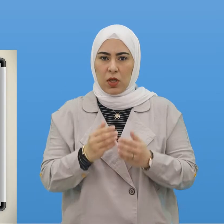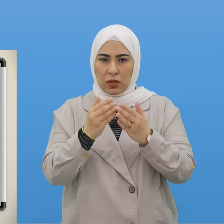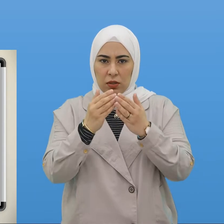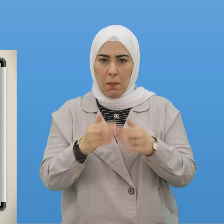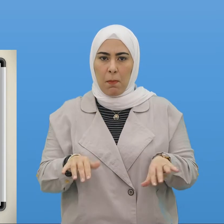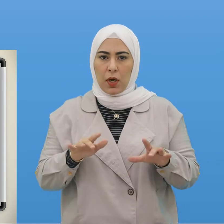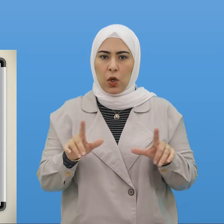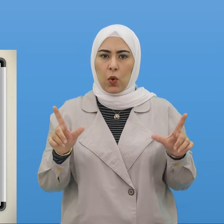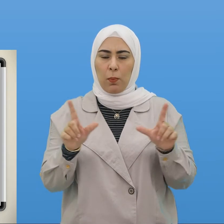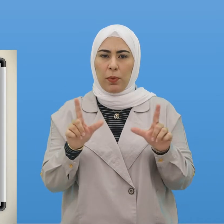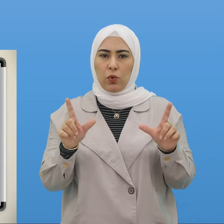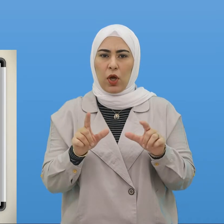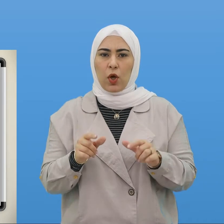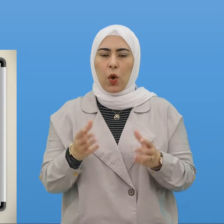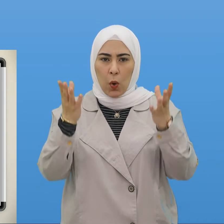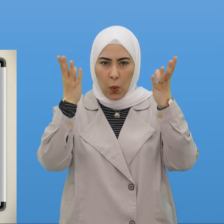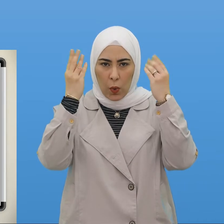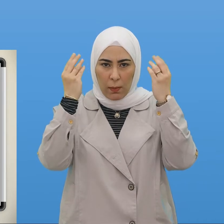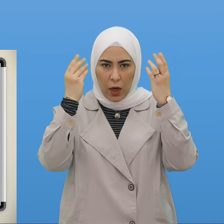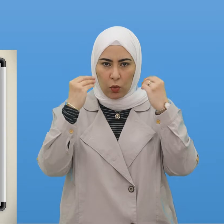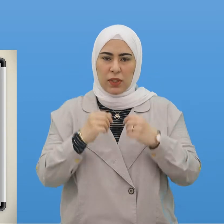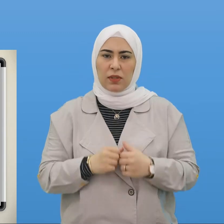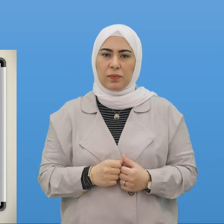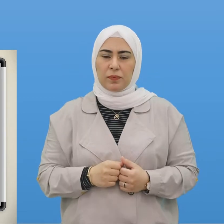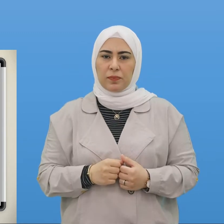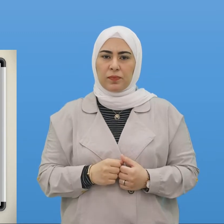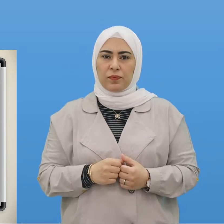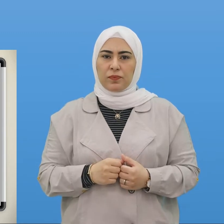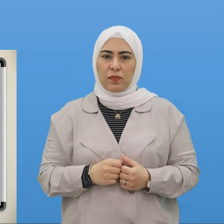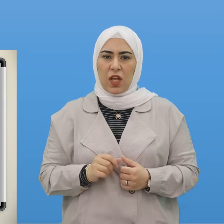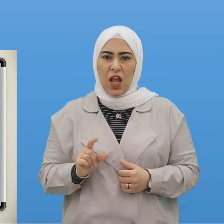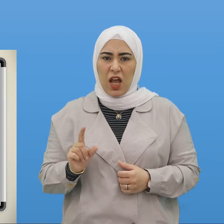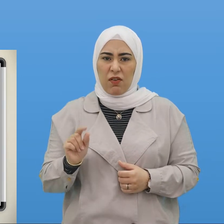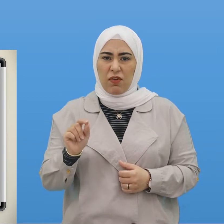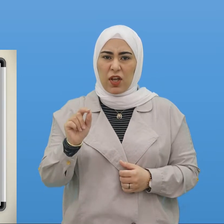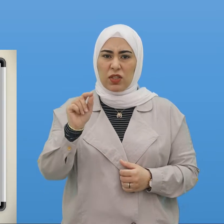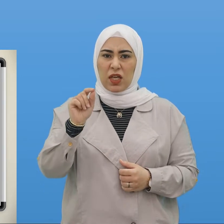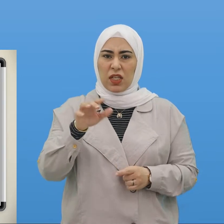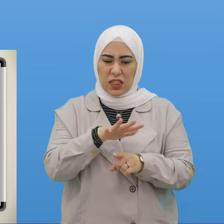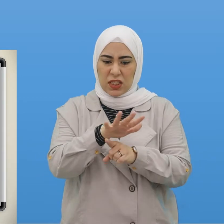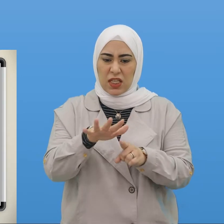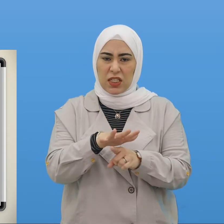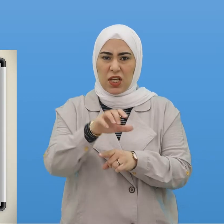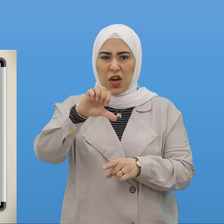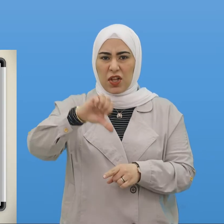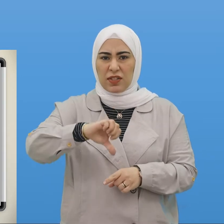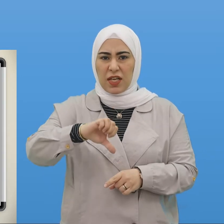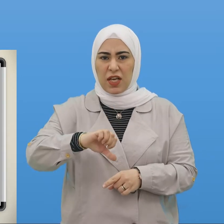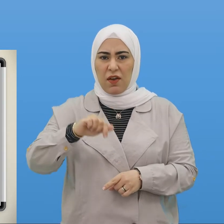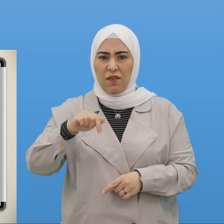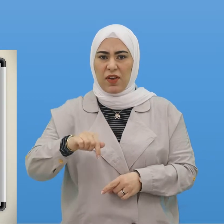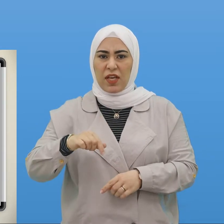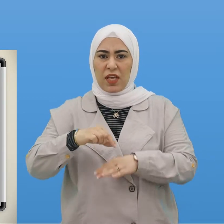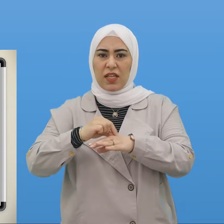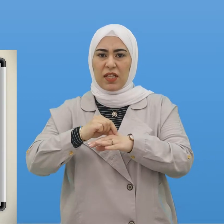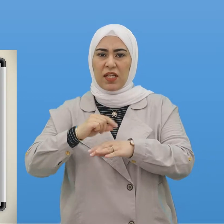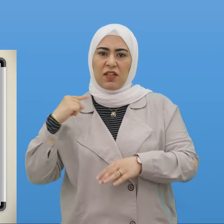damage computers and the information they contain. These viruses can affect millions of people